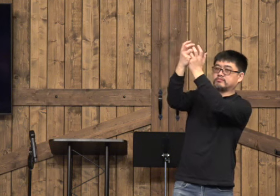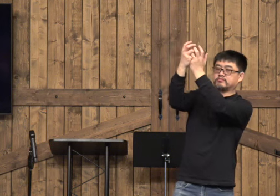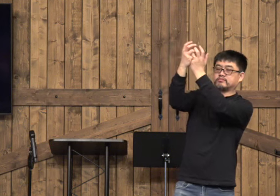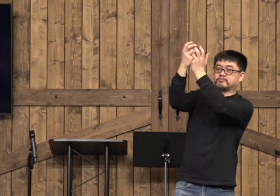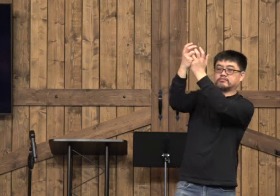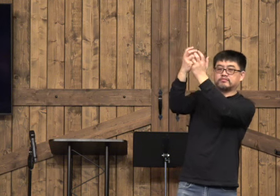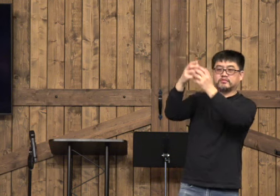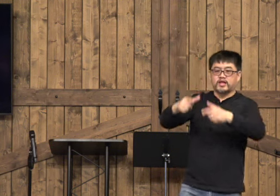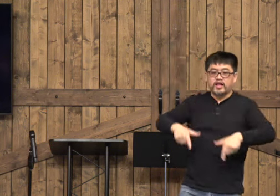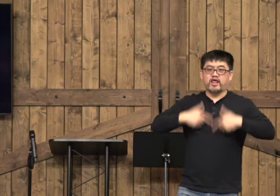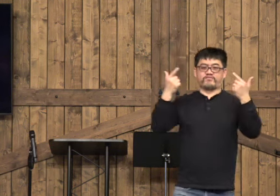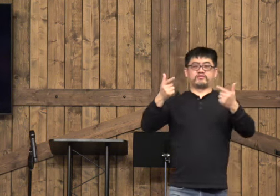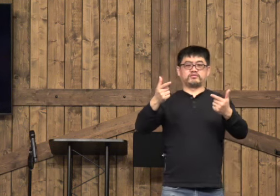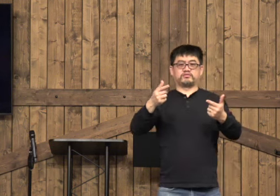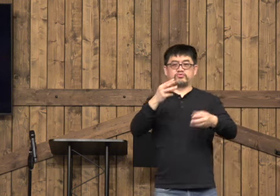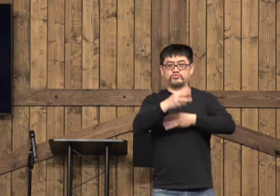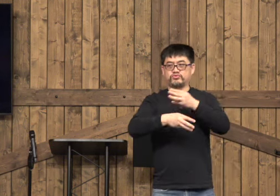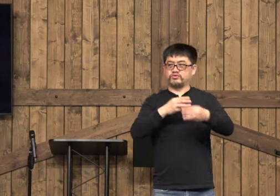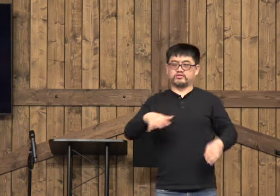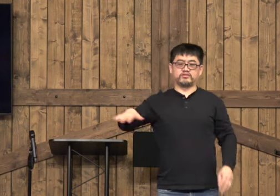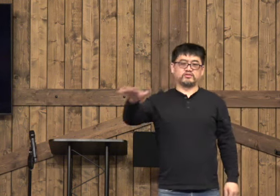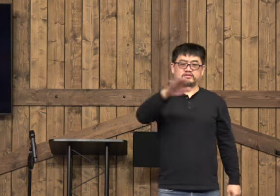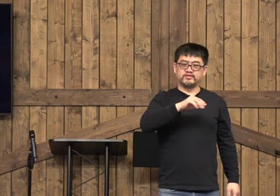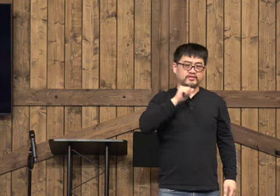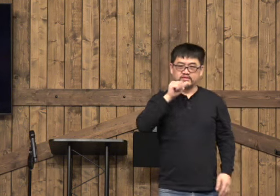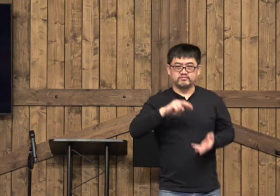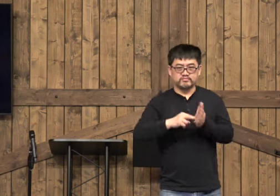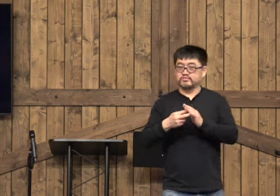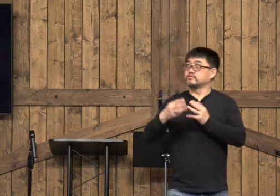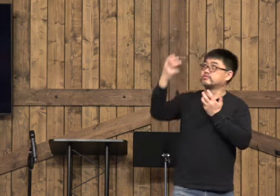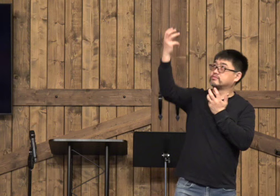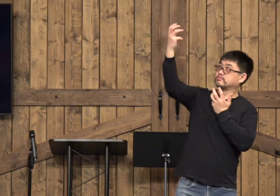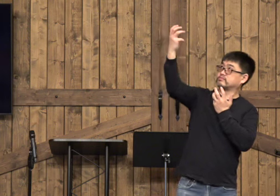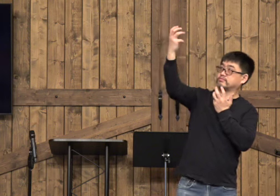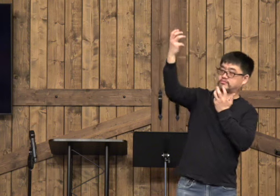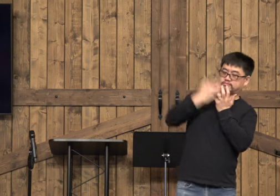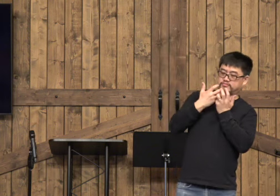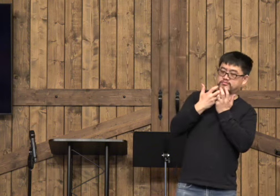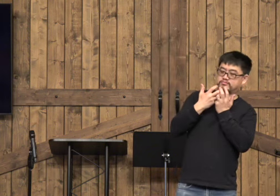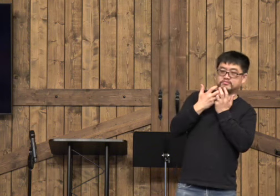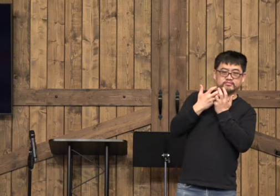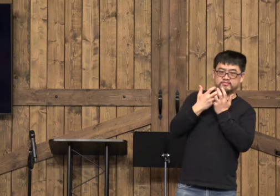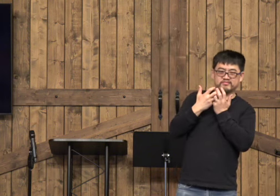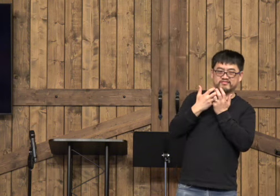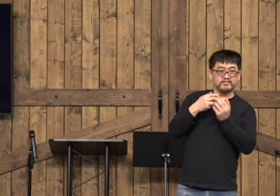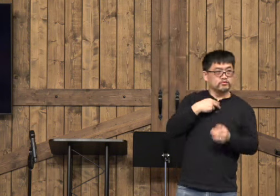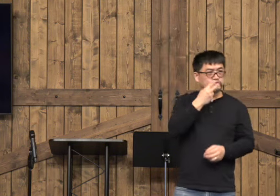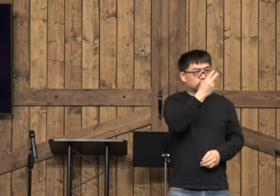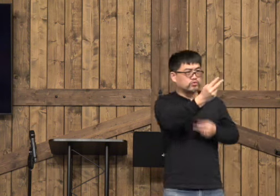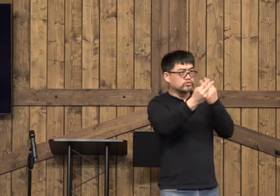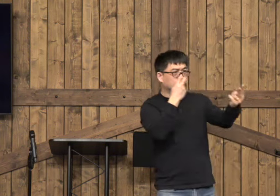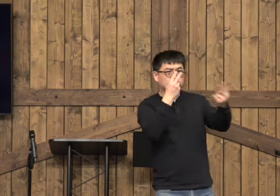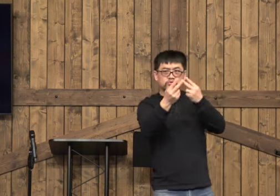He wants us to be the same He wants our character to be the same He doesn't want